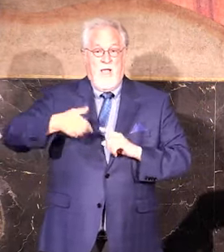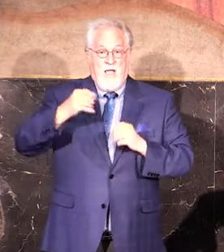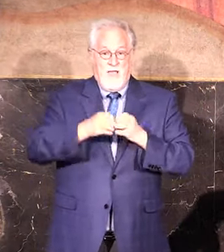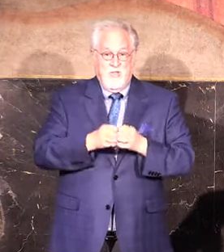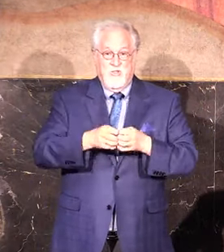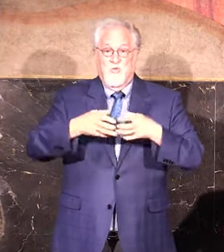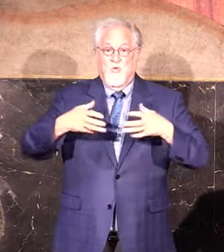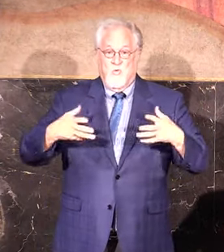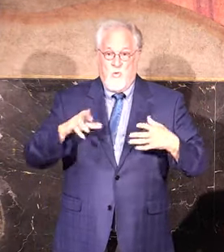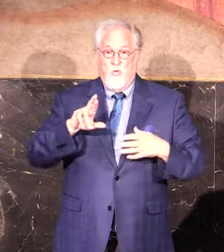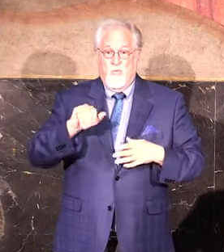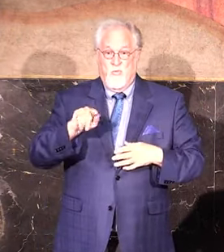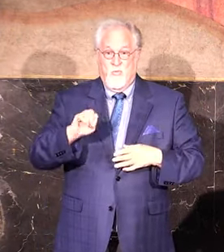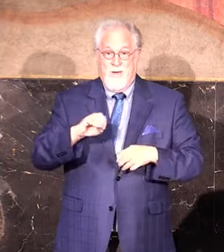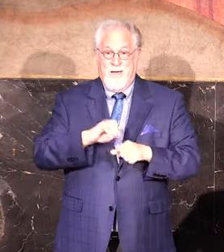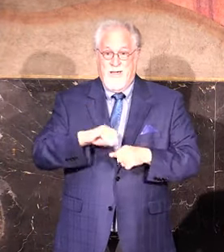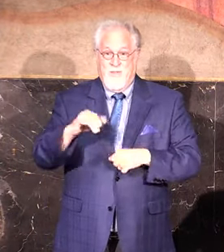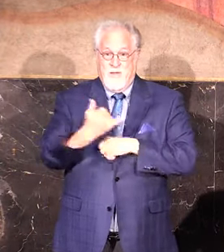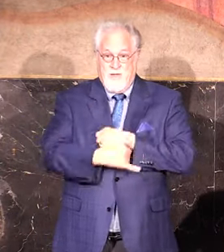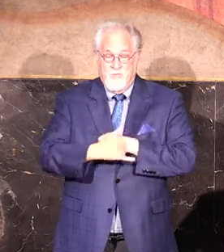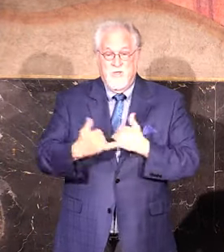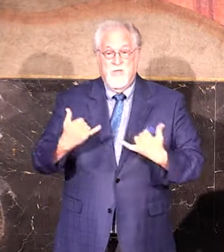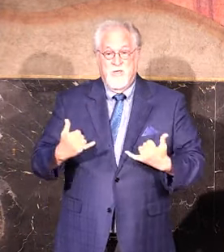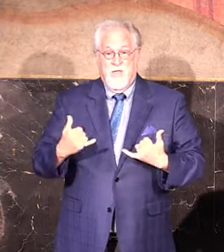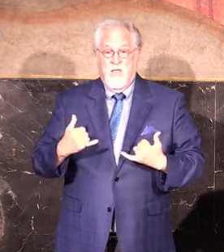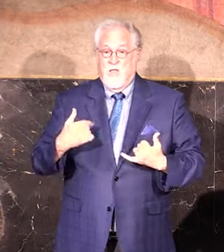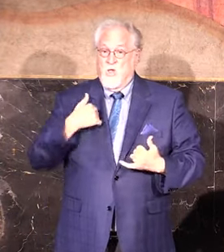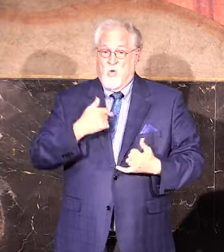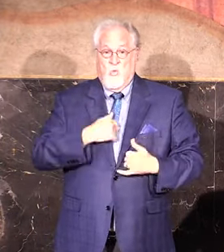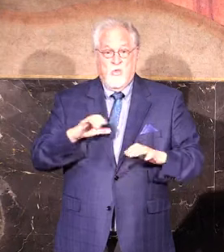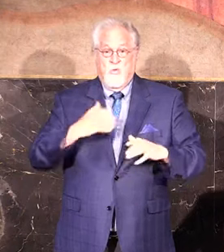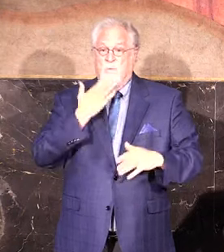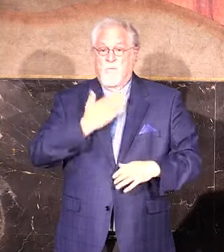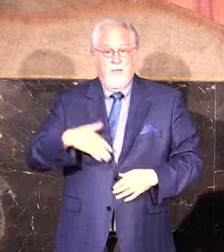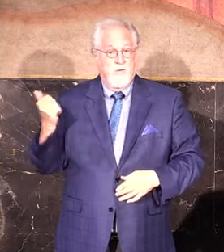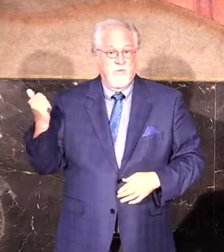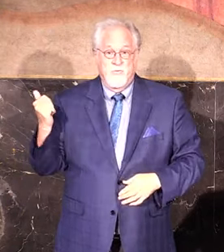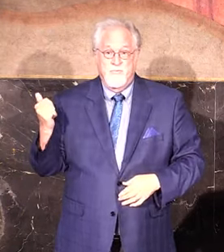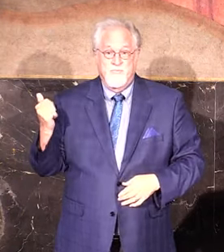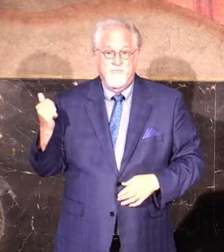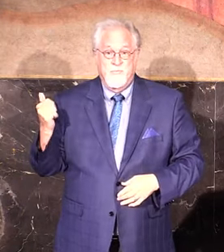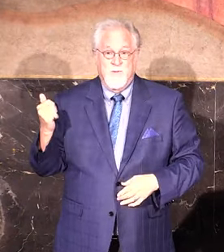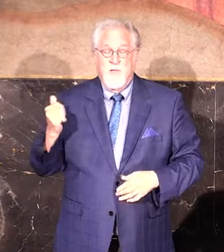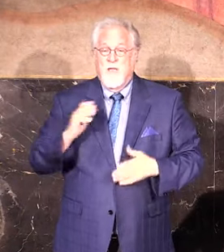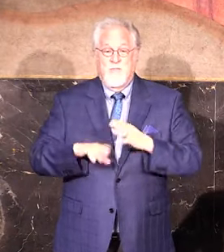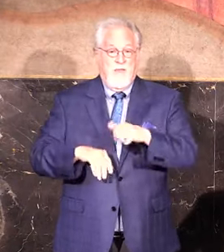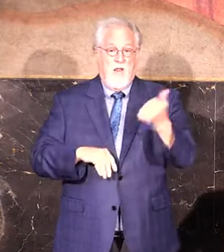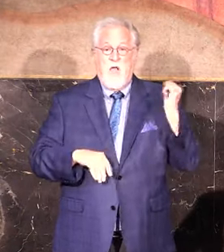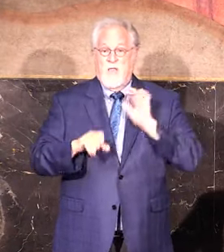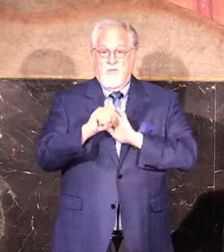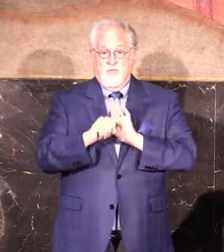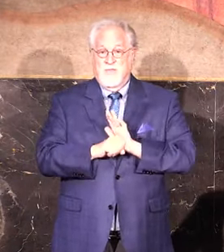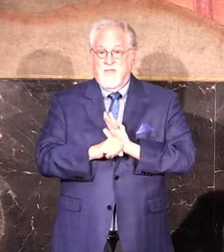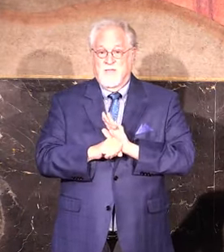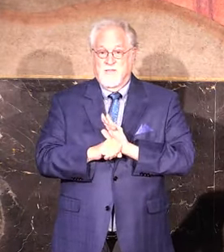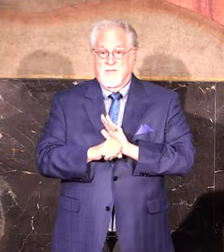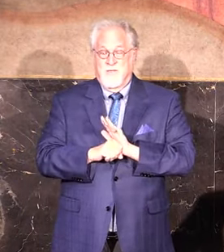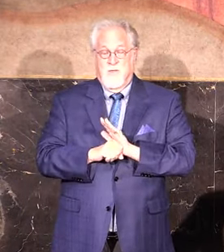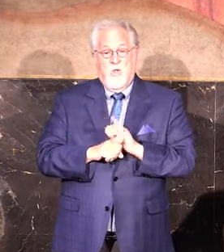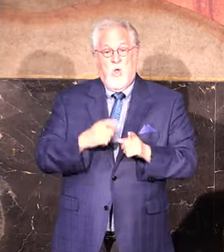rate in the country, today we are doing much better. than other states who at that